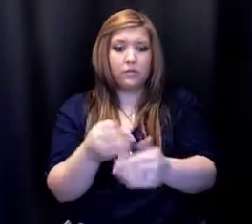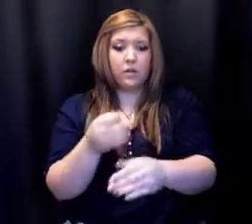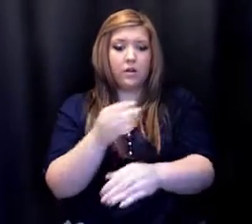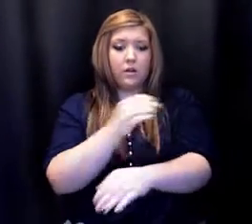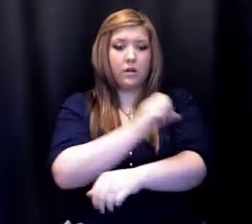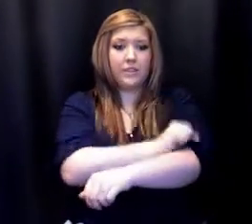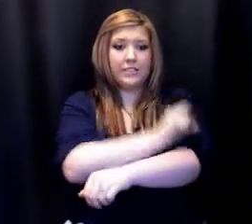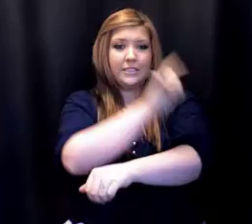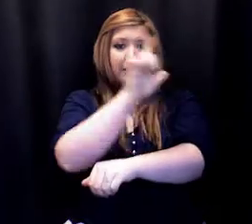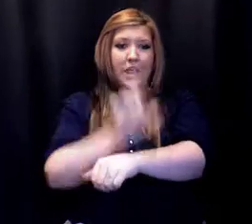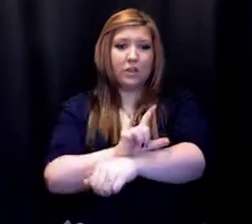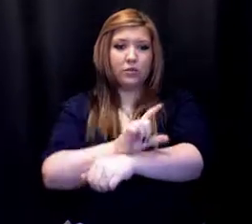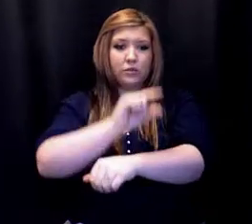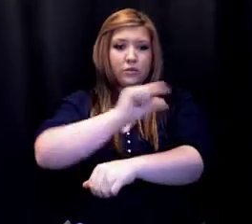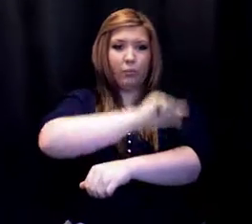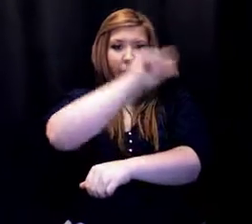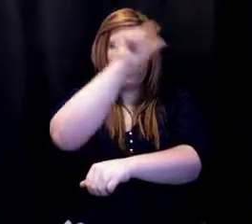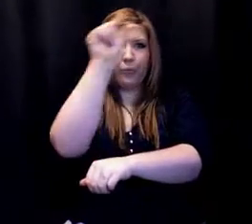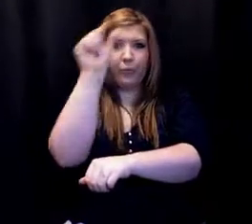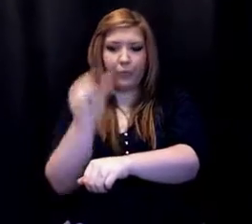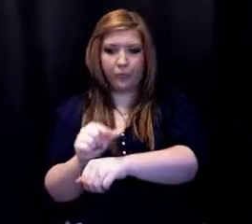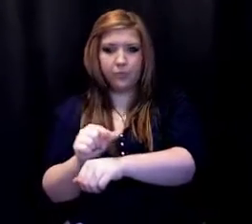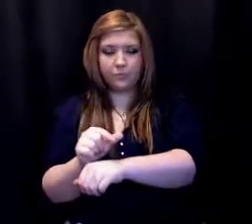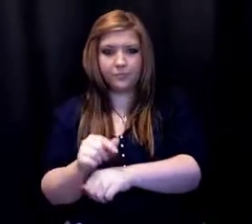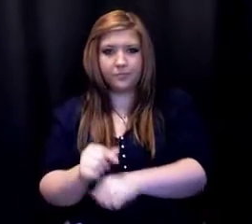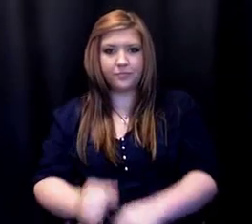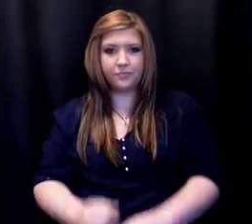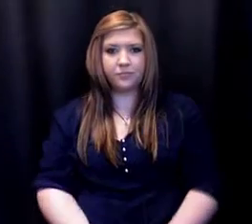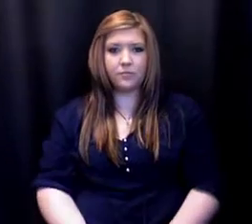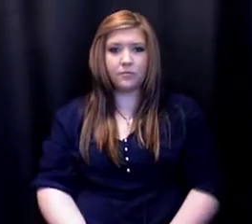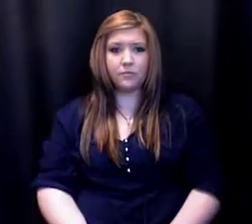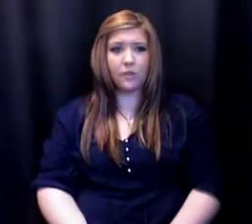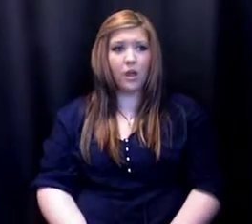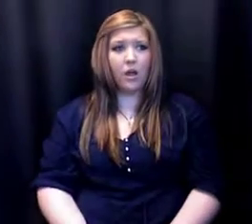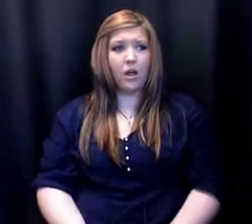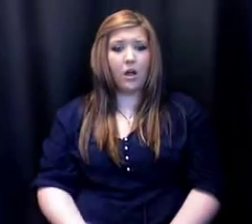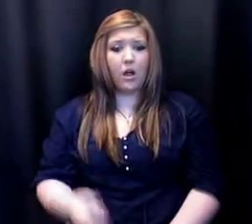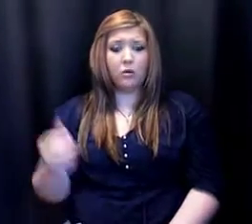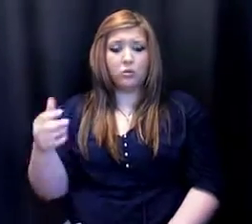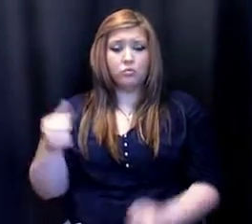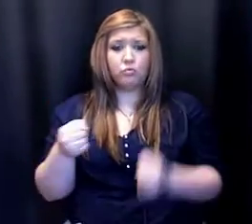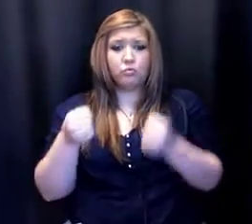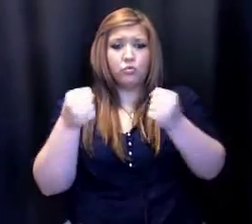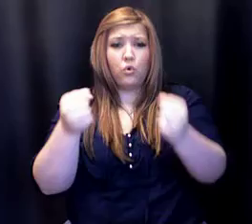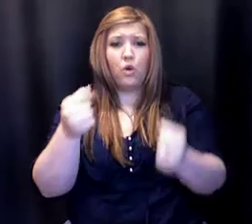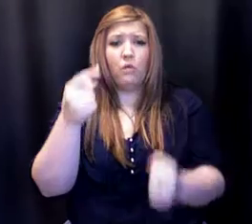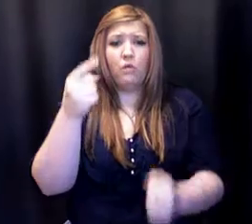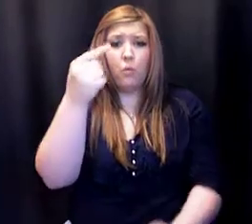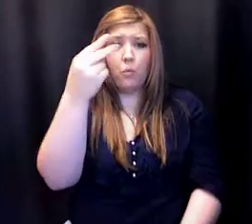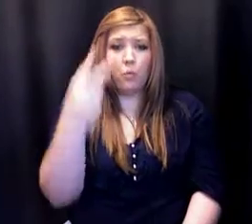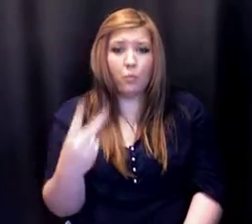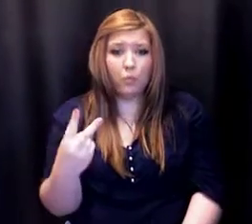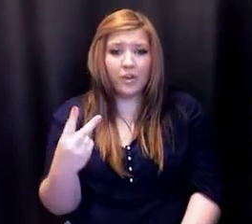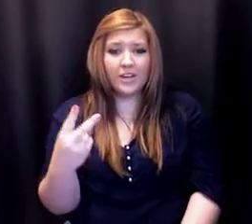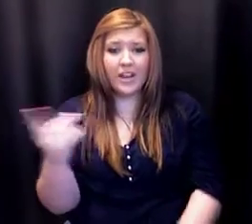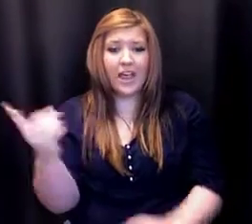us about a day and a half to get there, and when we got there we spent just a few hours, but it was worth stopping at